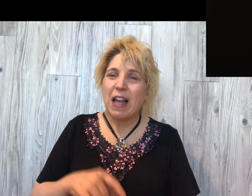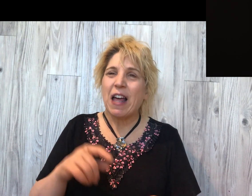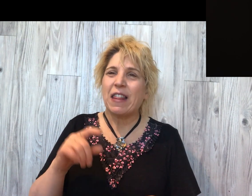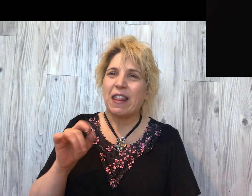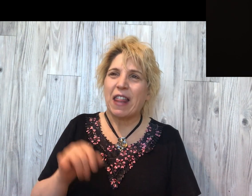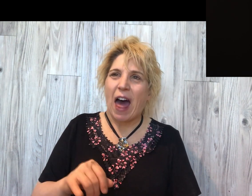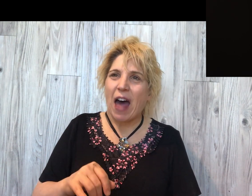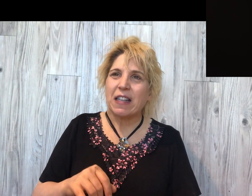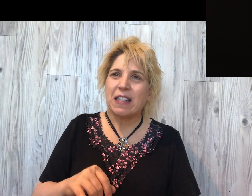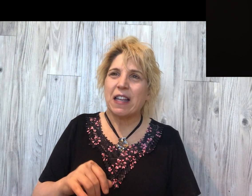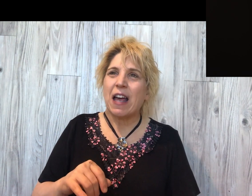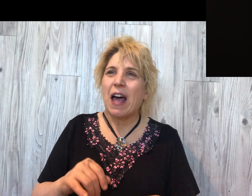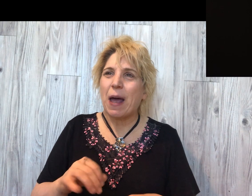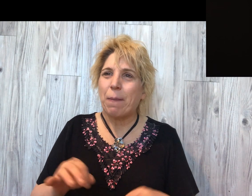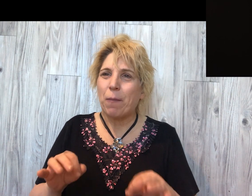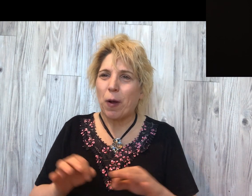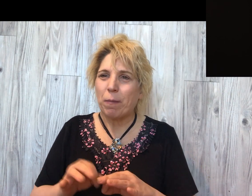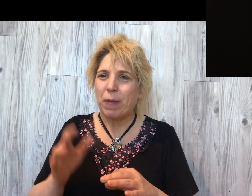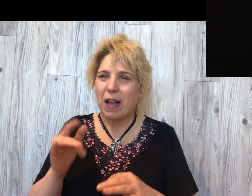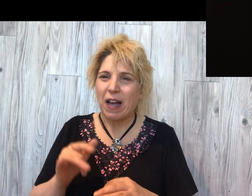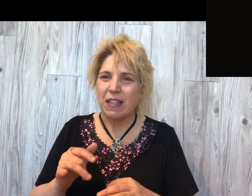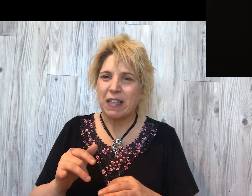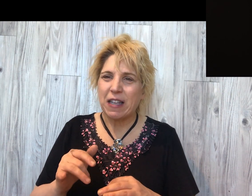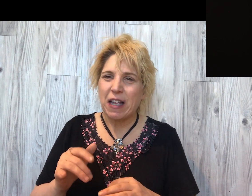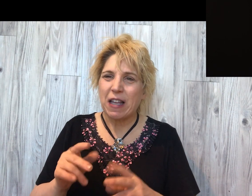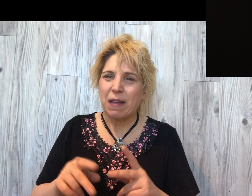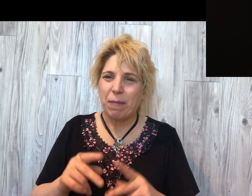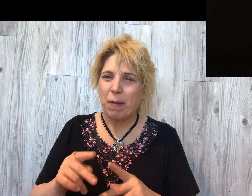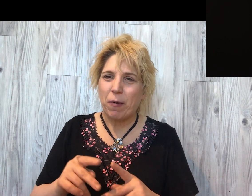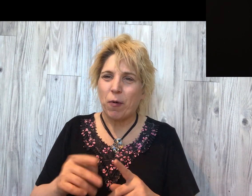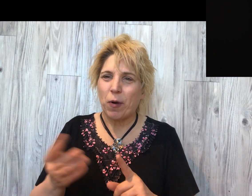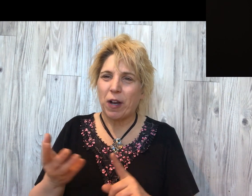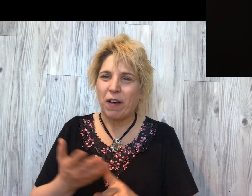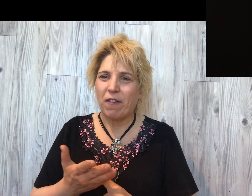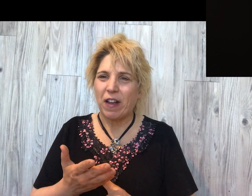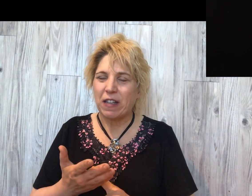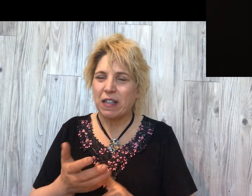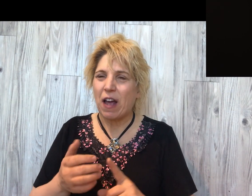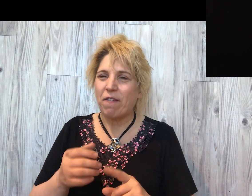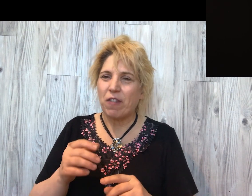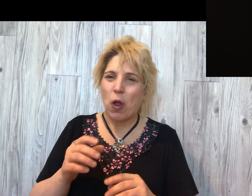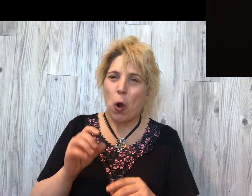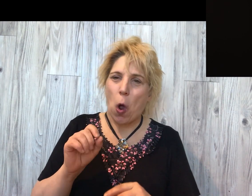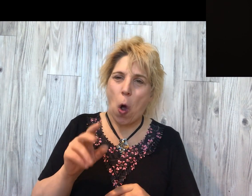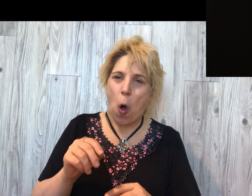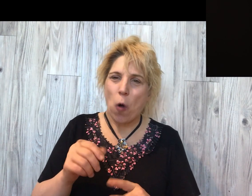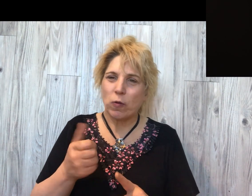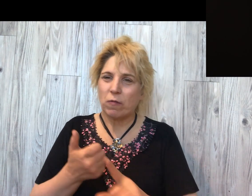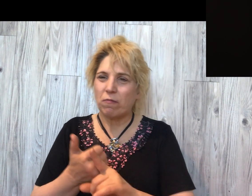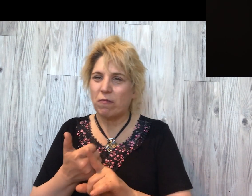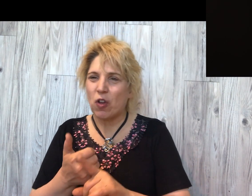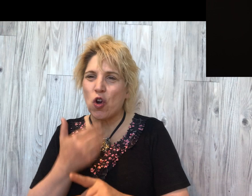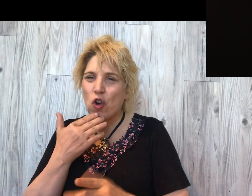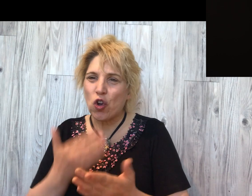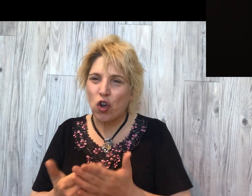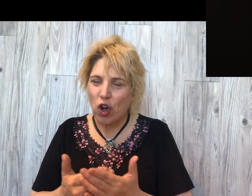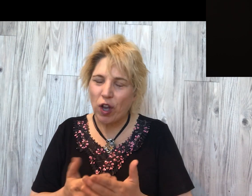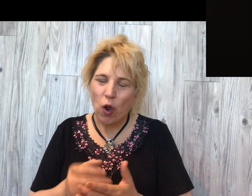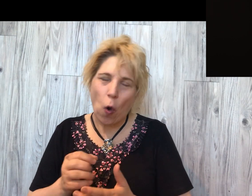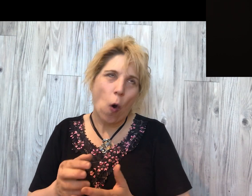intending the listeners to be the people who are convinced of their own goodness, their own